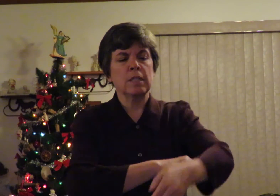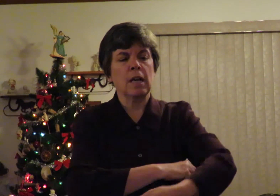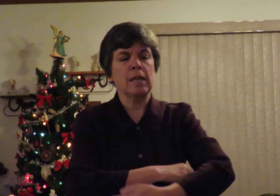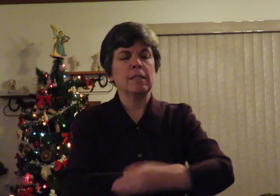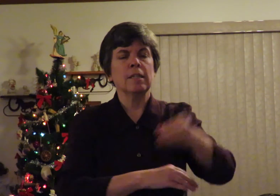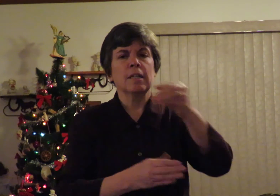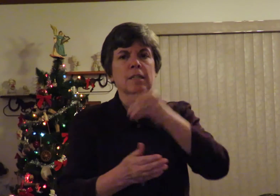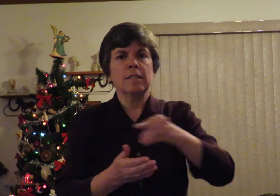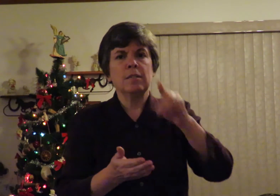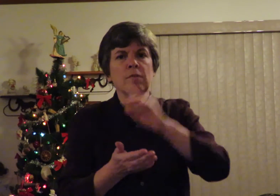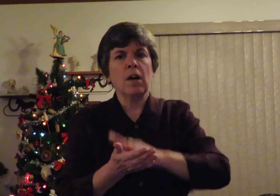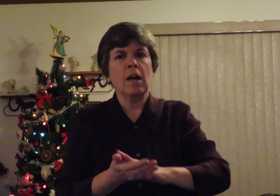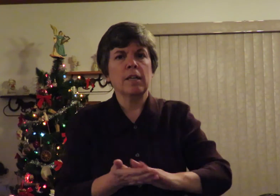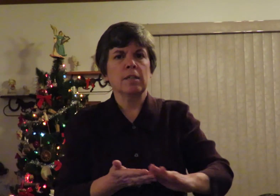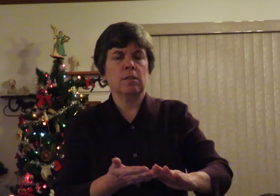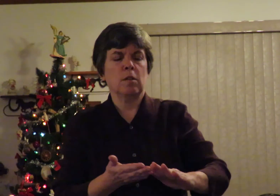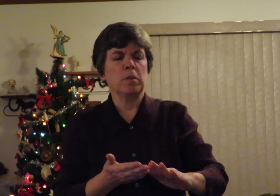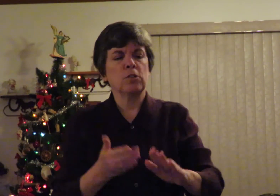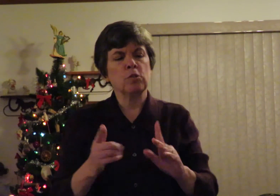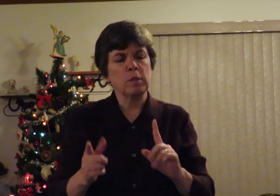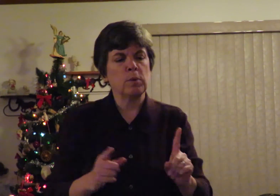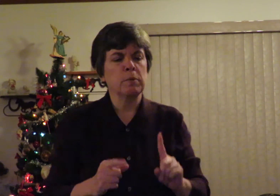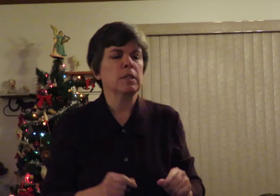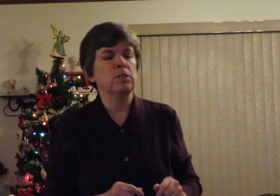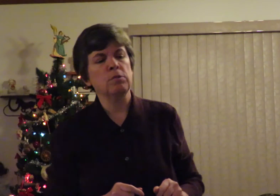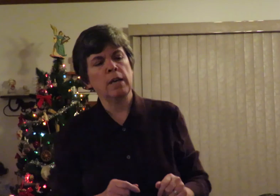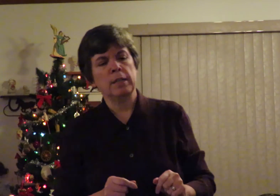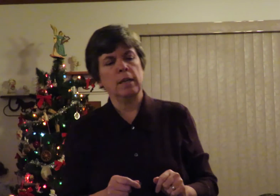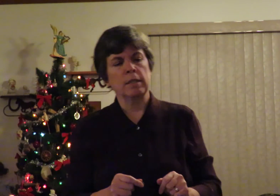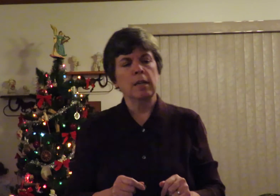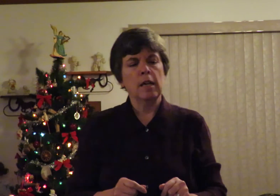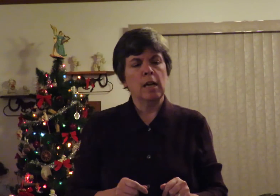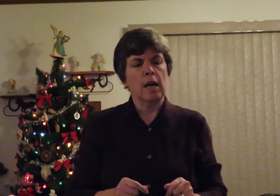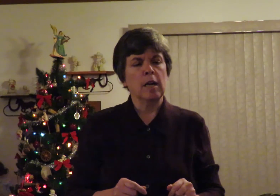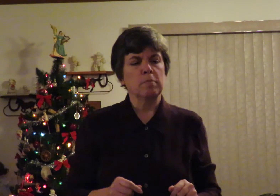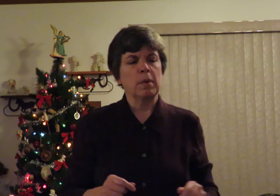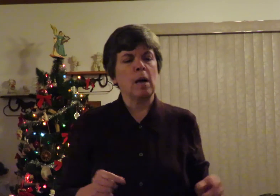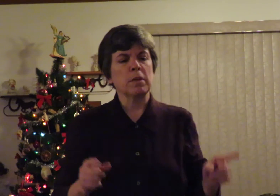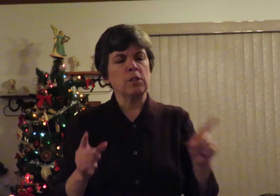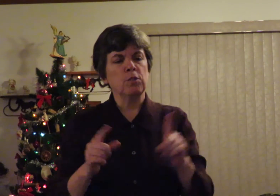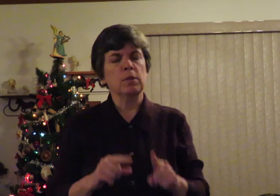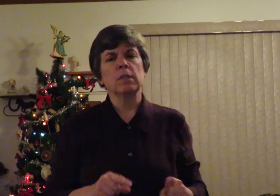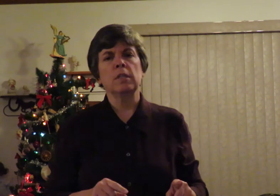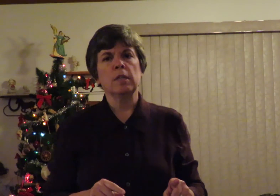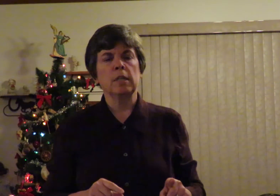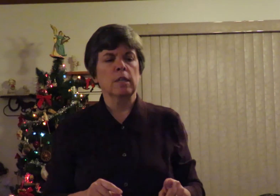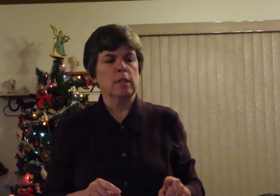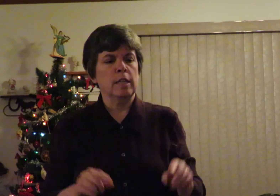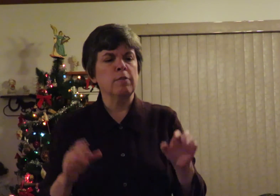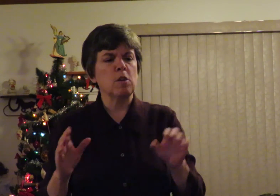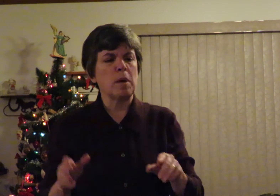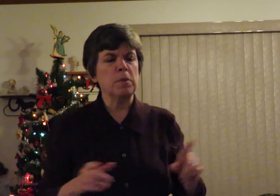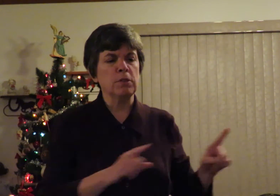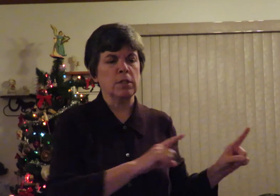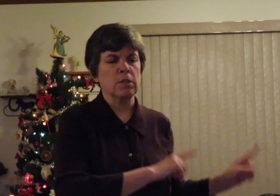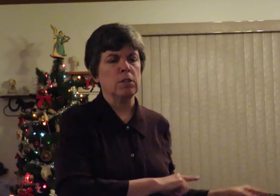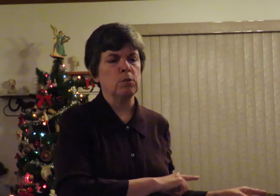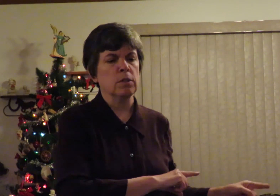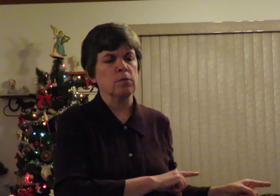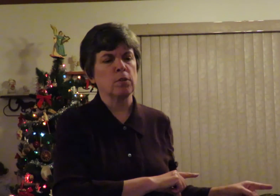night divine. So I'm not sure which way we're going to do that yet. I'm going to do it even though my music is going to do it the first